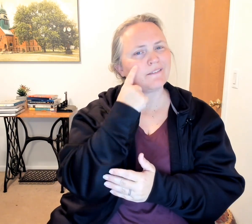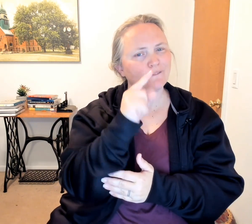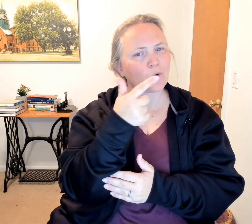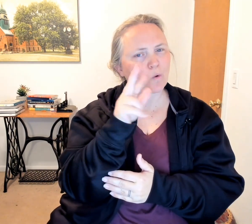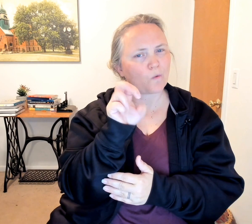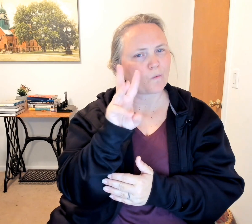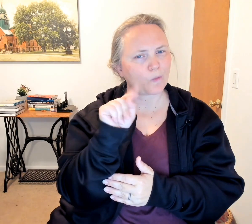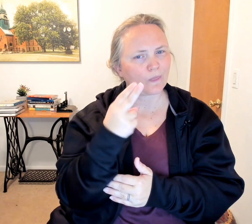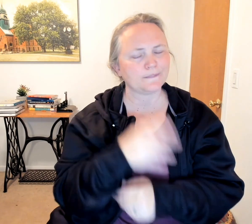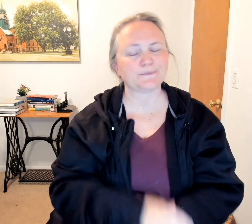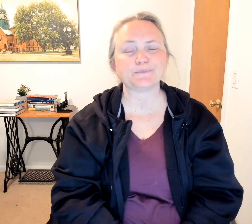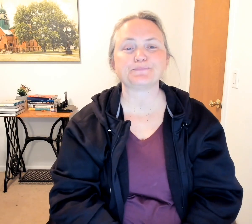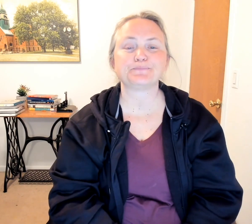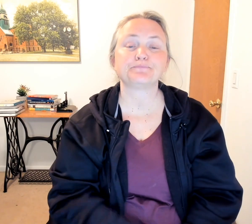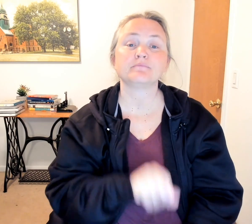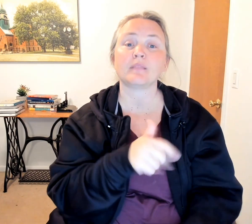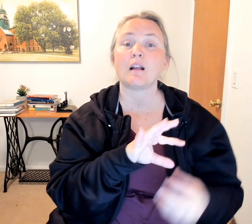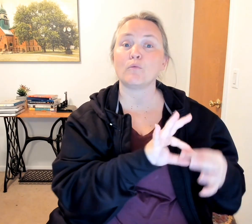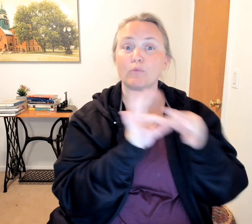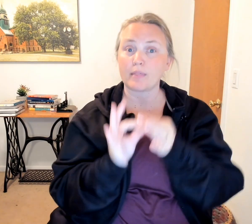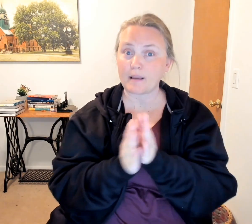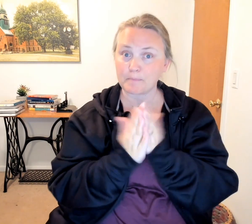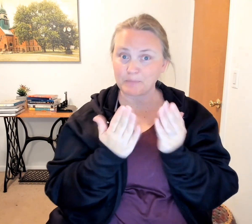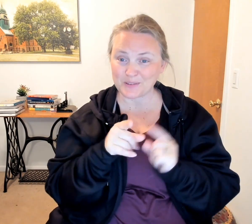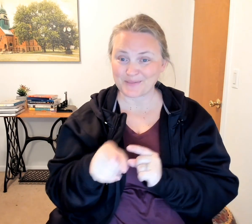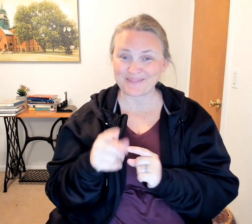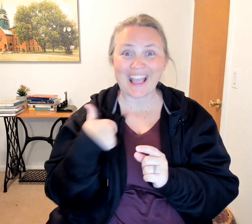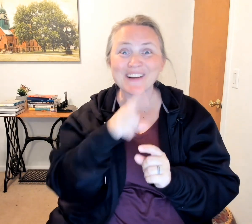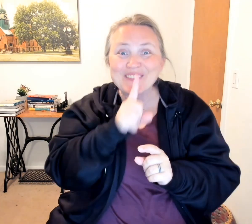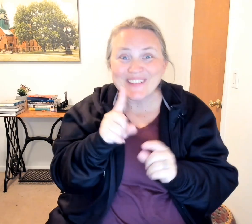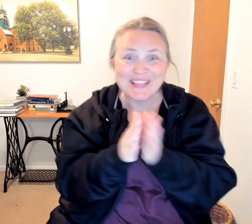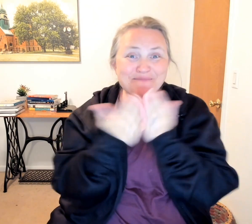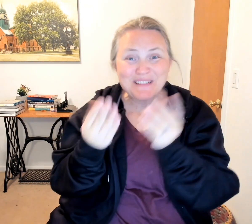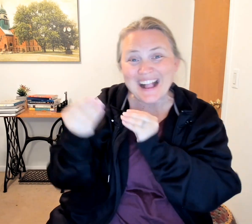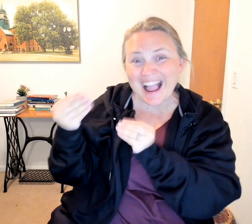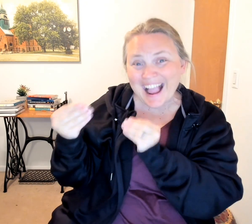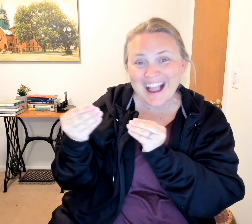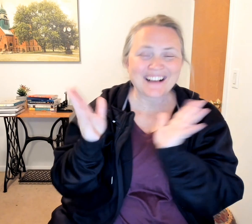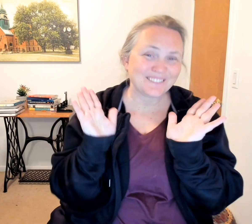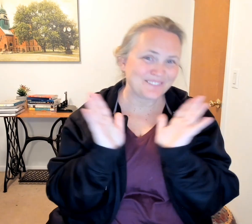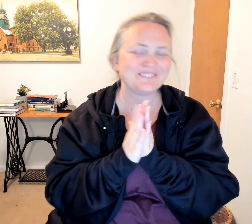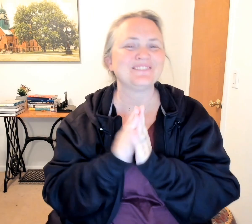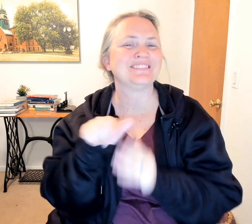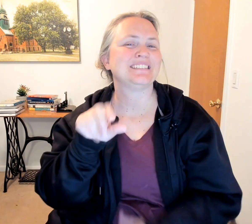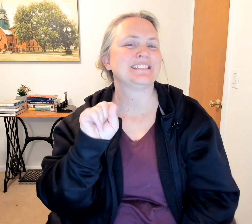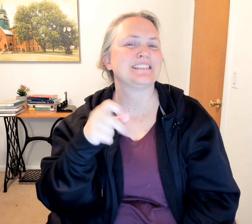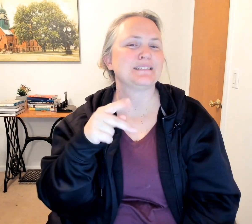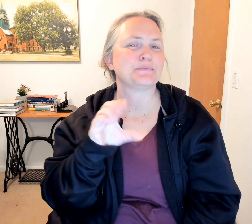to look at your courses. A related book you might want to check out, and I have this one in hard copy,